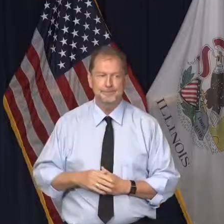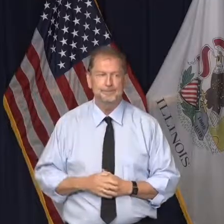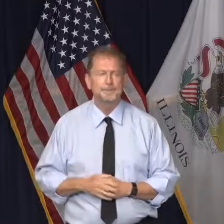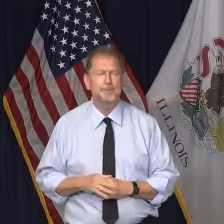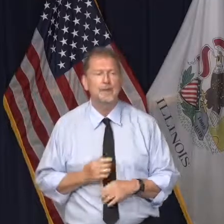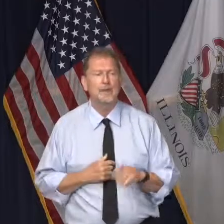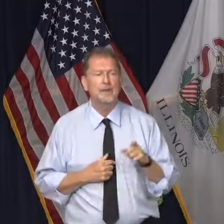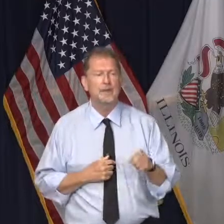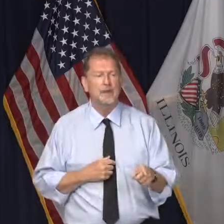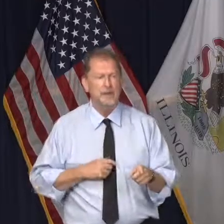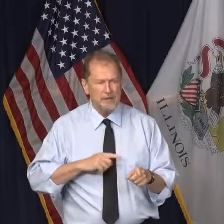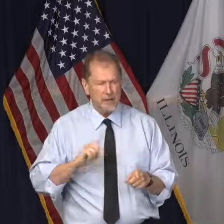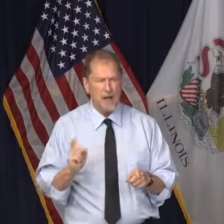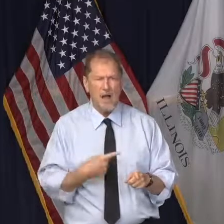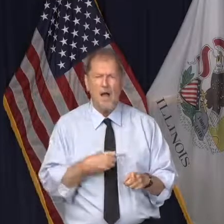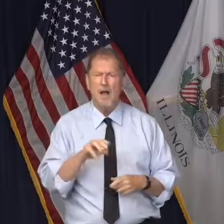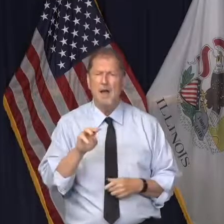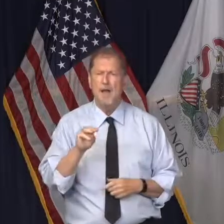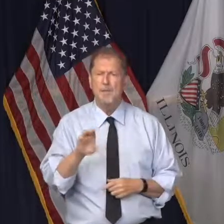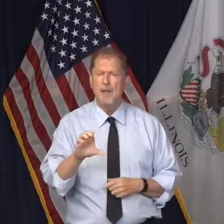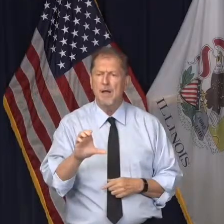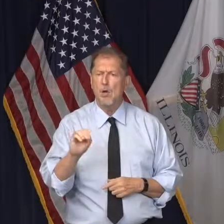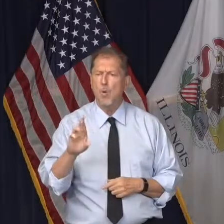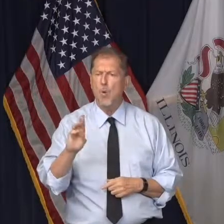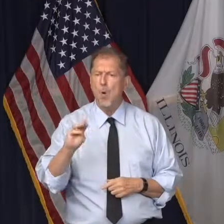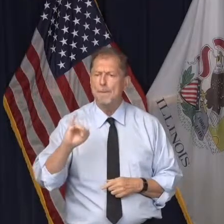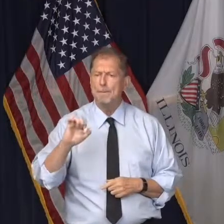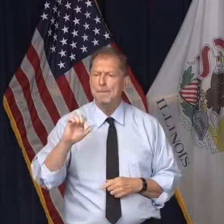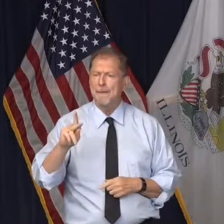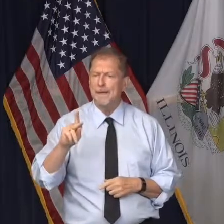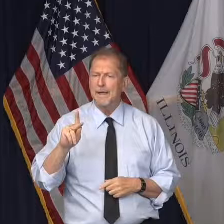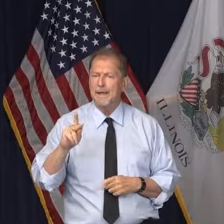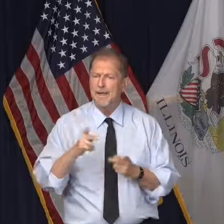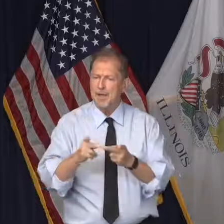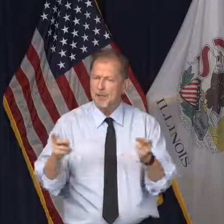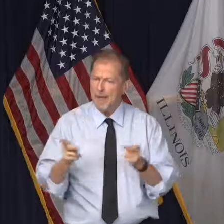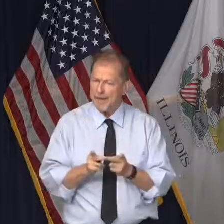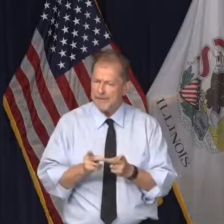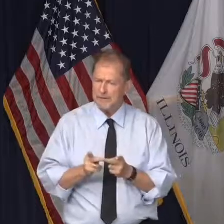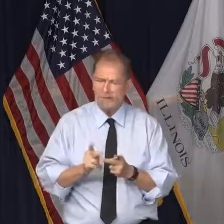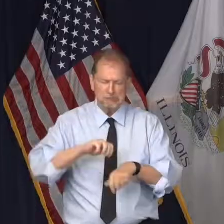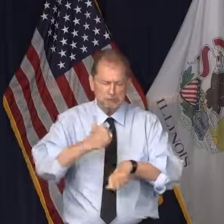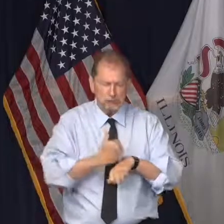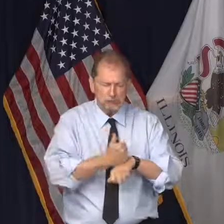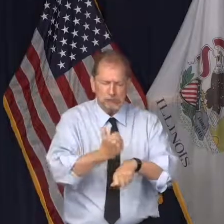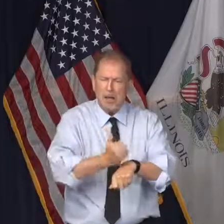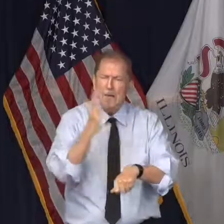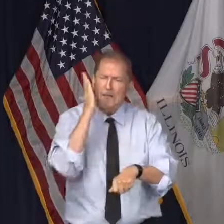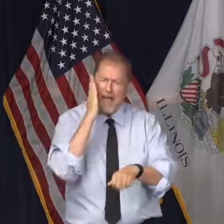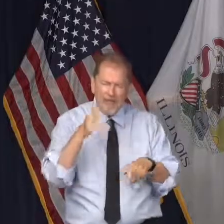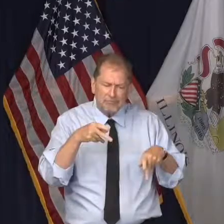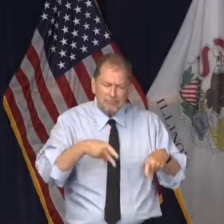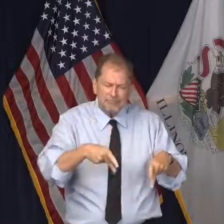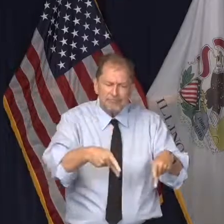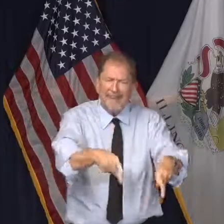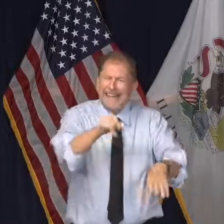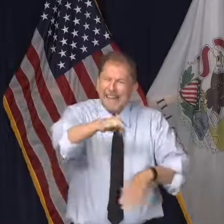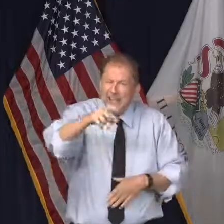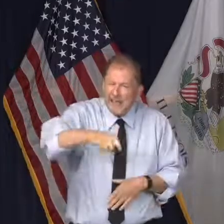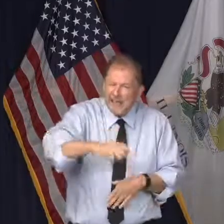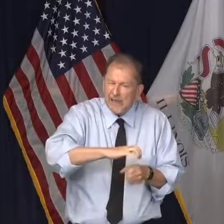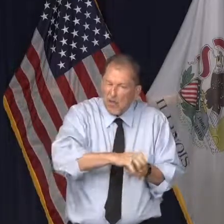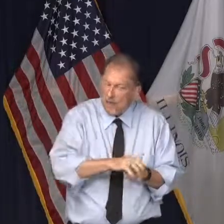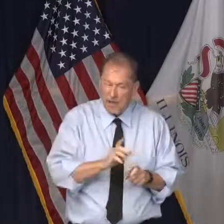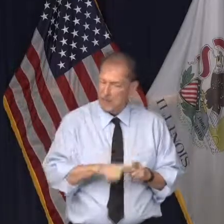an update on McCormick Place? What's the status? Is that going to remain a possible emergency hospital should it get difficult